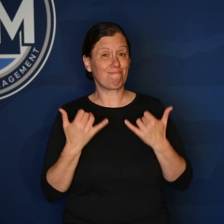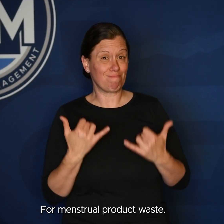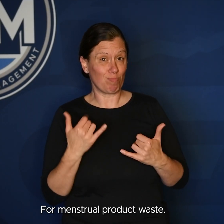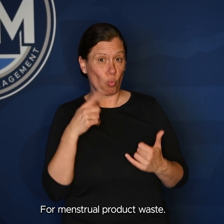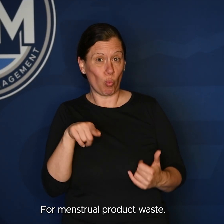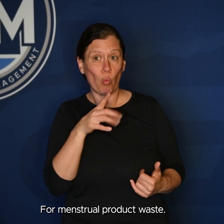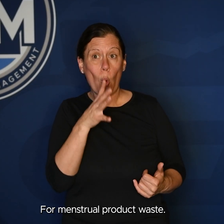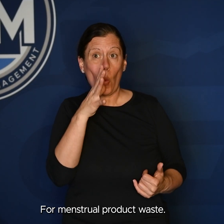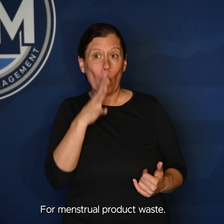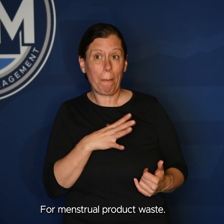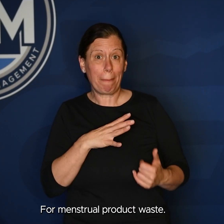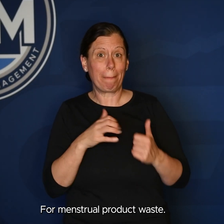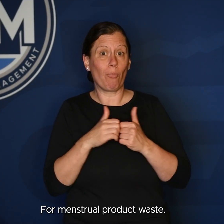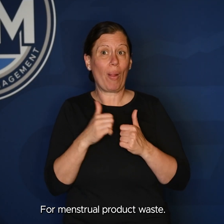For menstrual product waste,